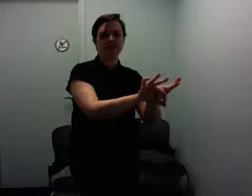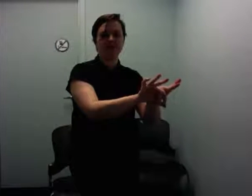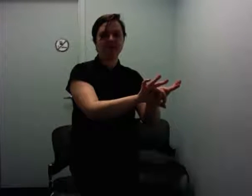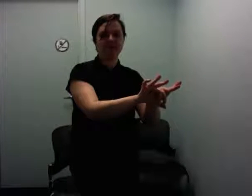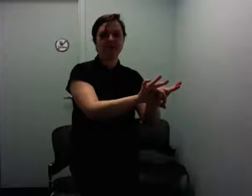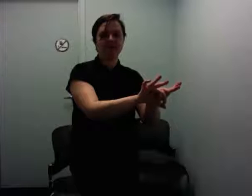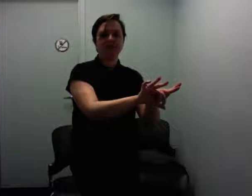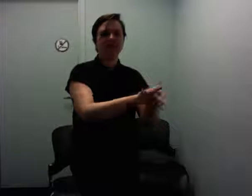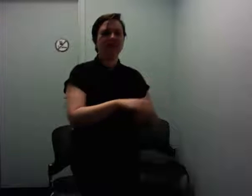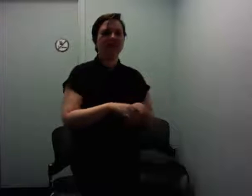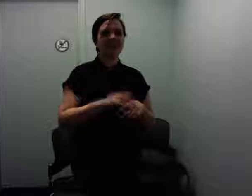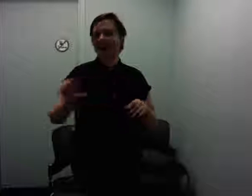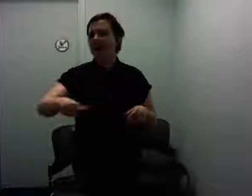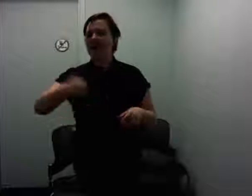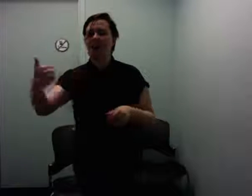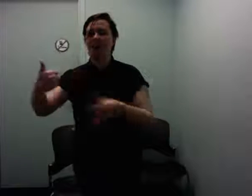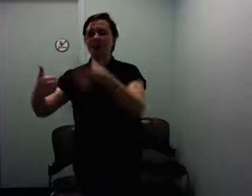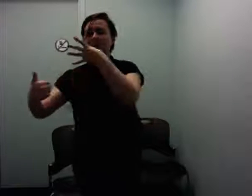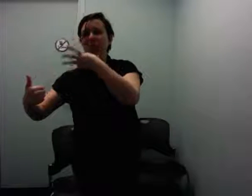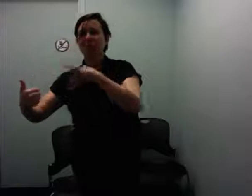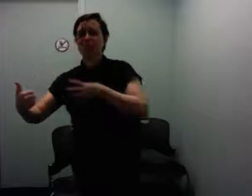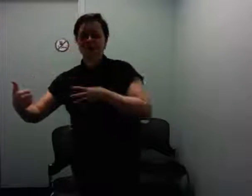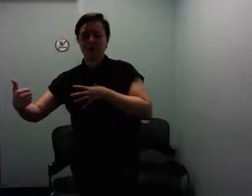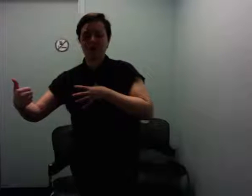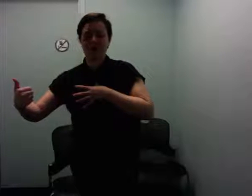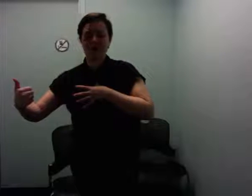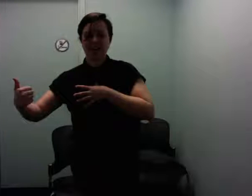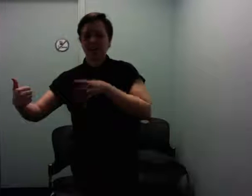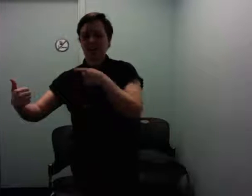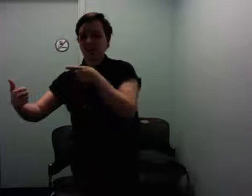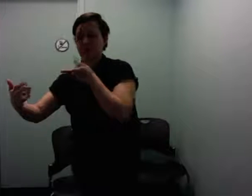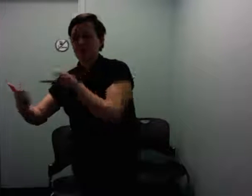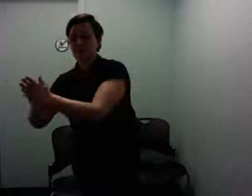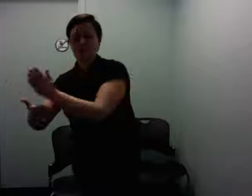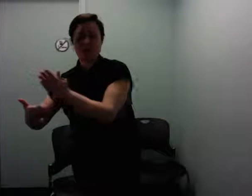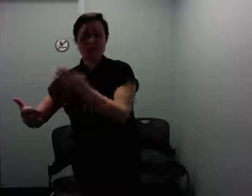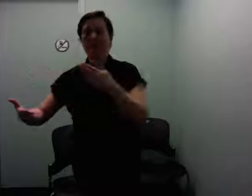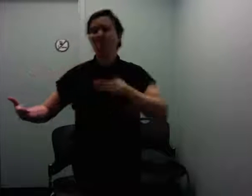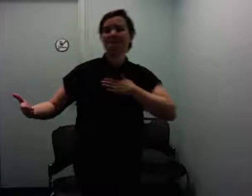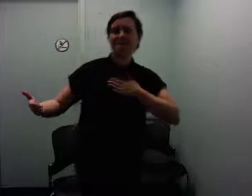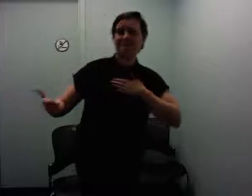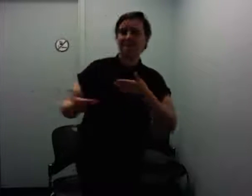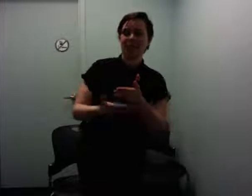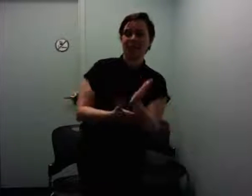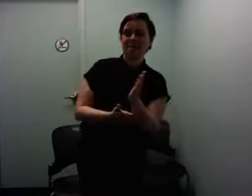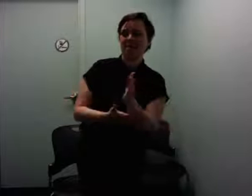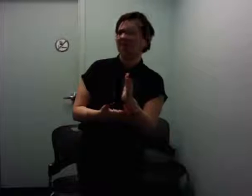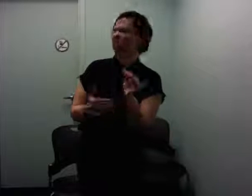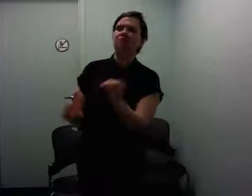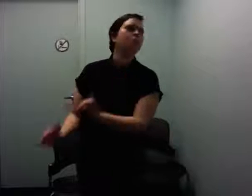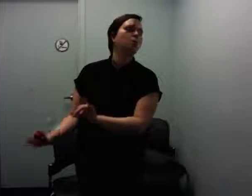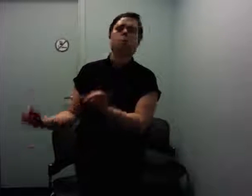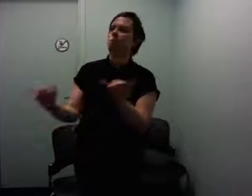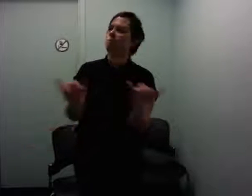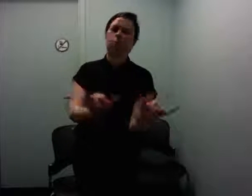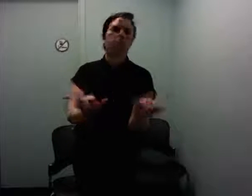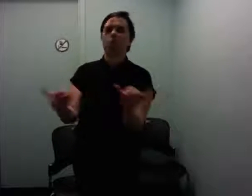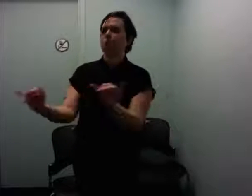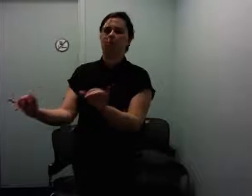received the same rights that I have. In fact, statistically, very few